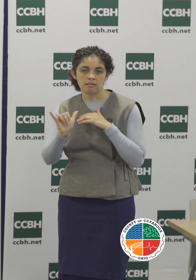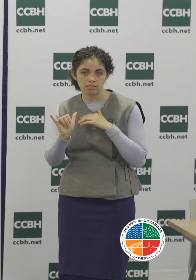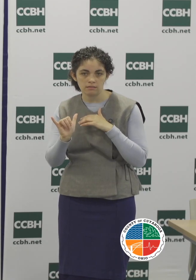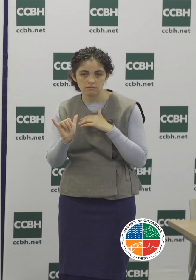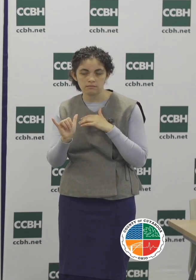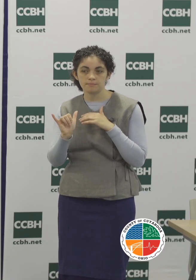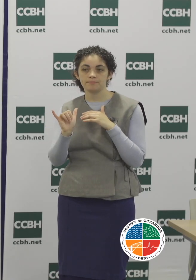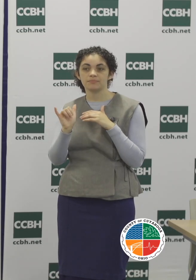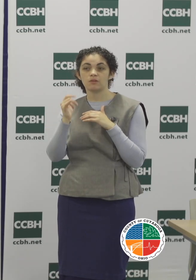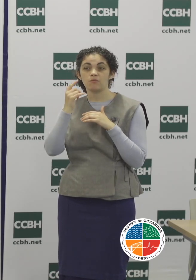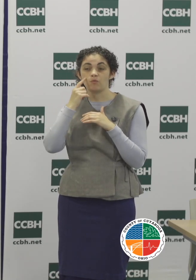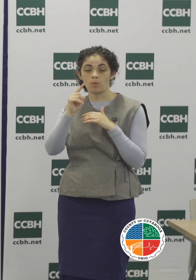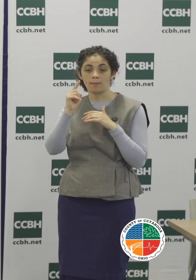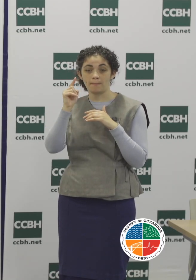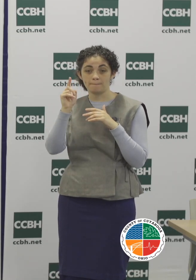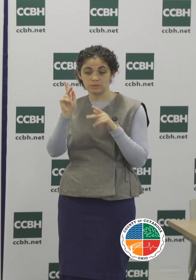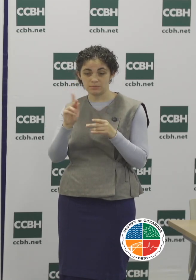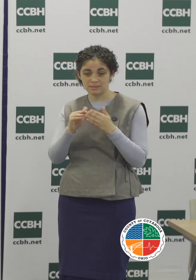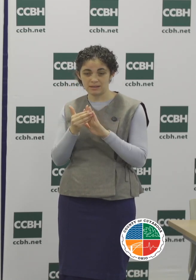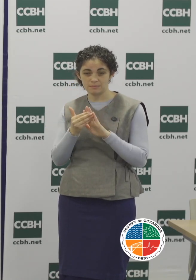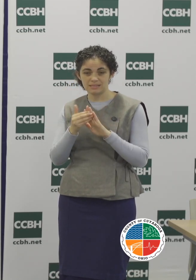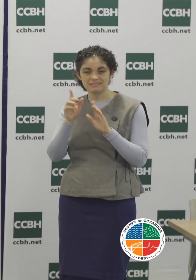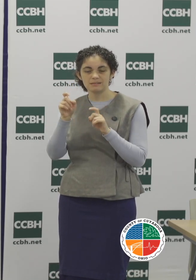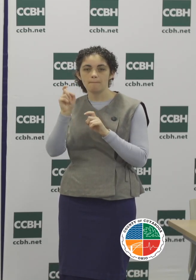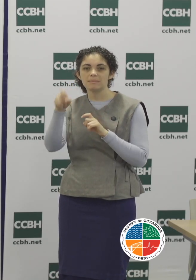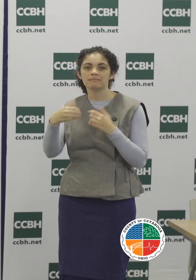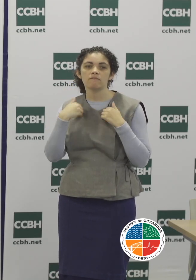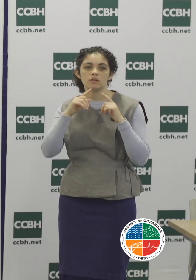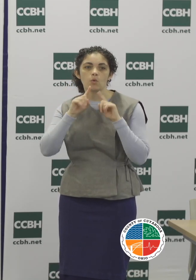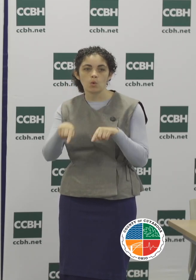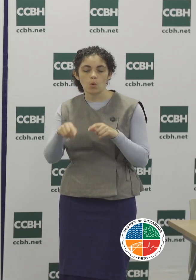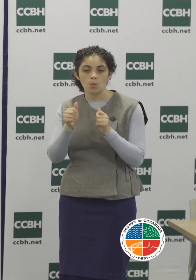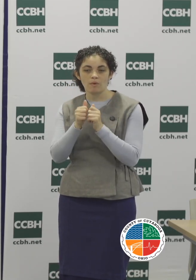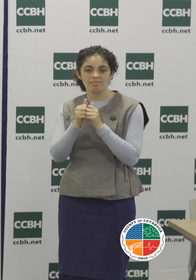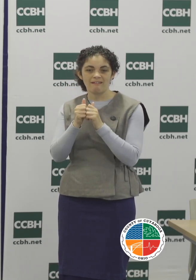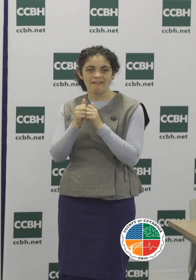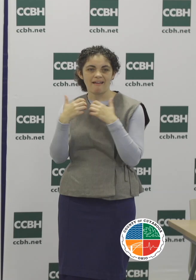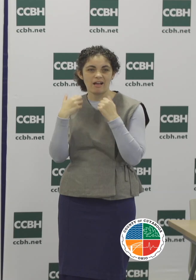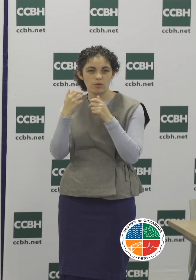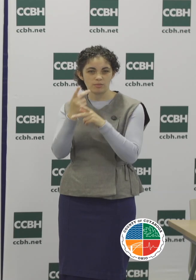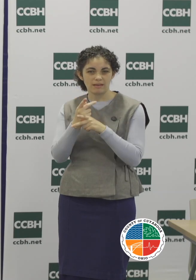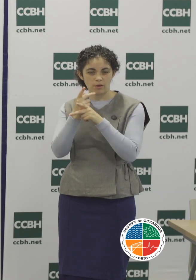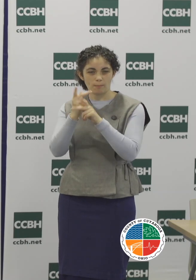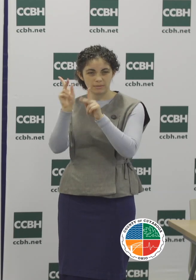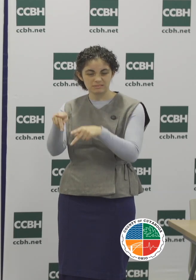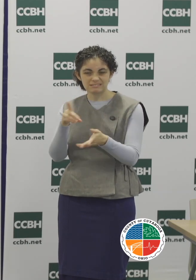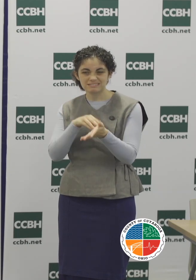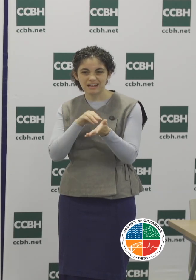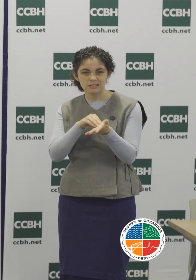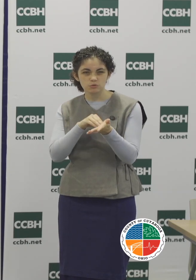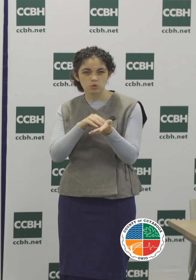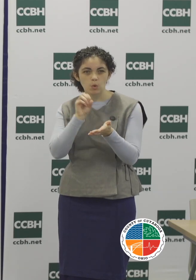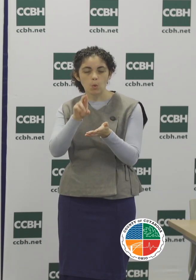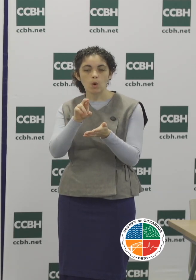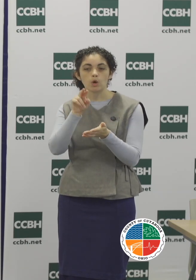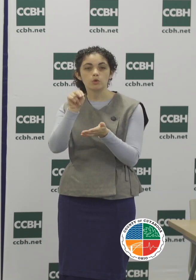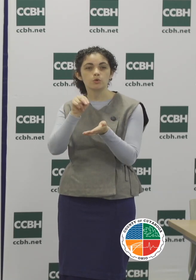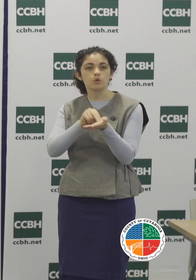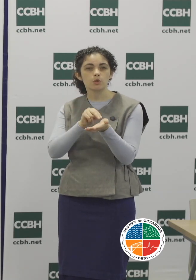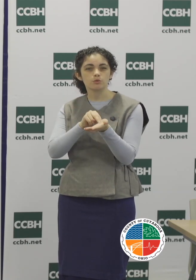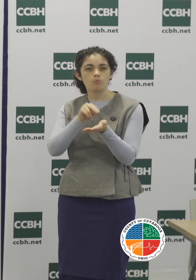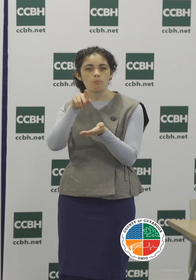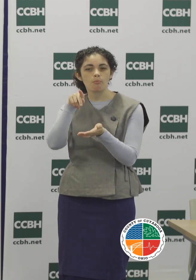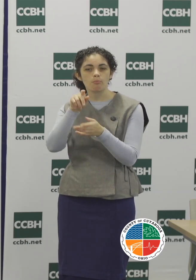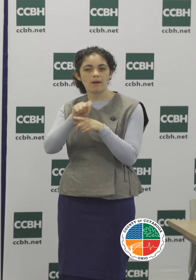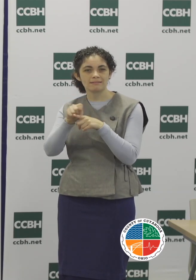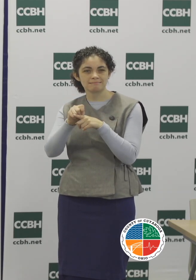To be tested, a person has to have an order through a healthcare provider, so a doctor or a nurse practitioner or physician's